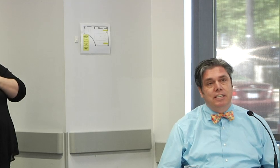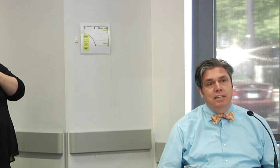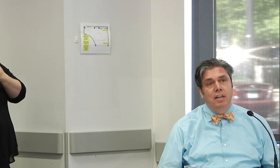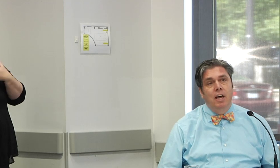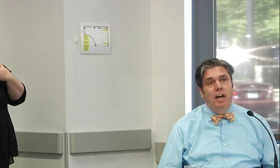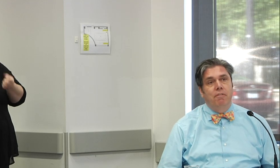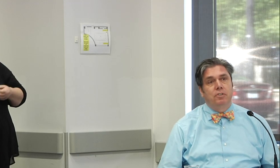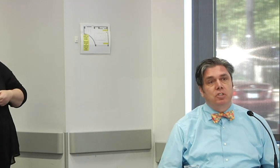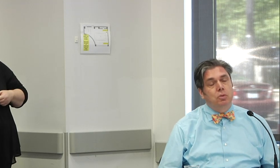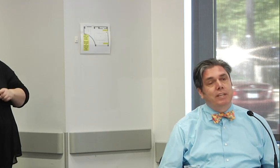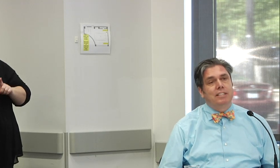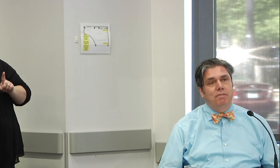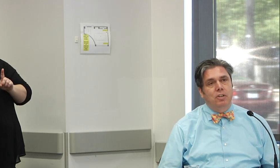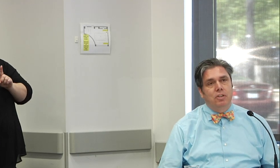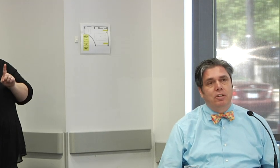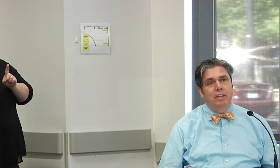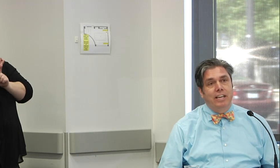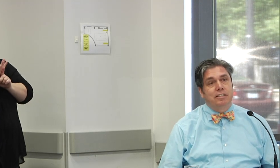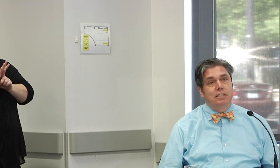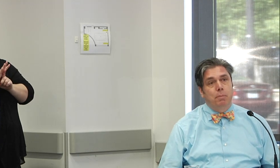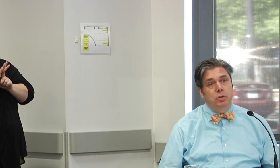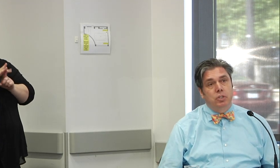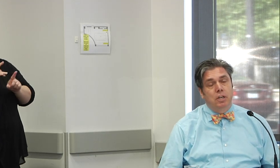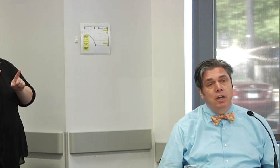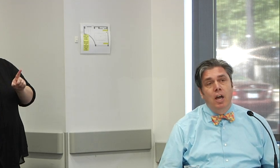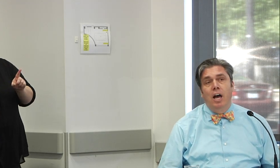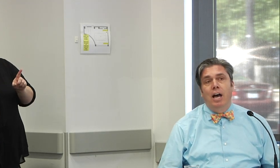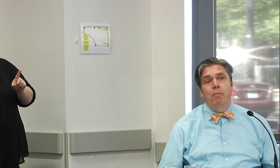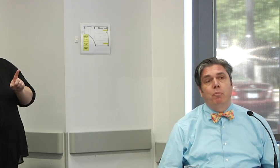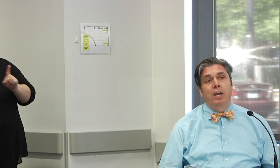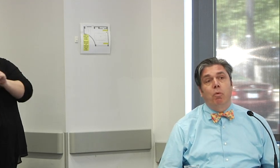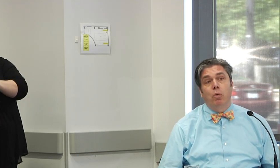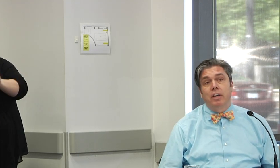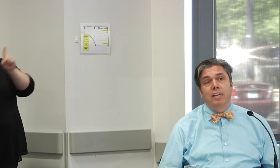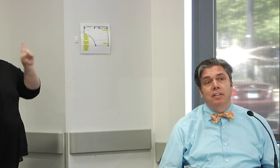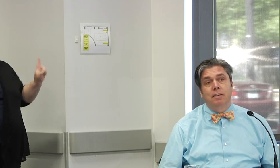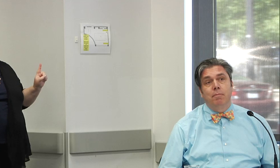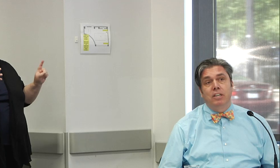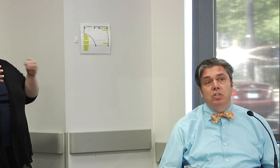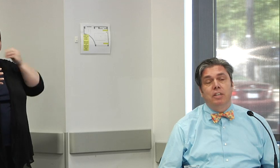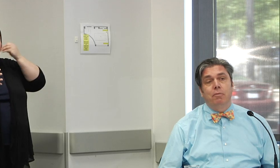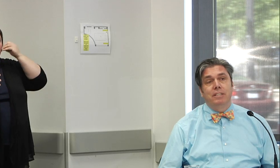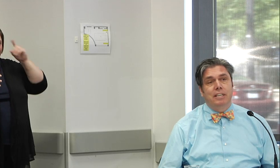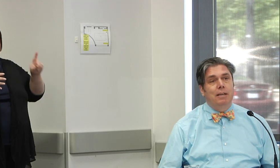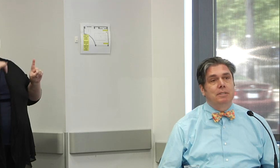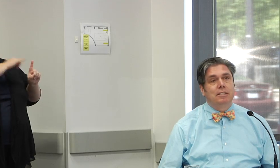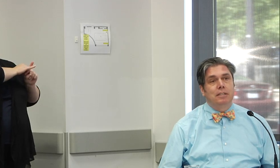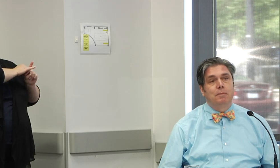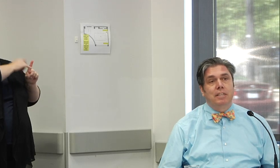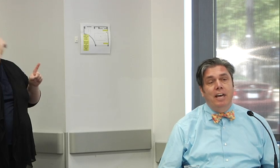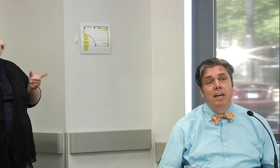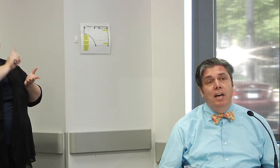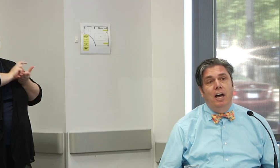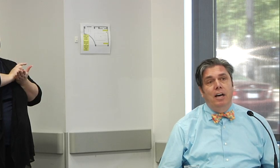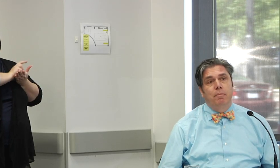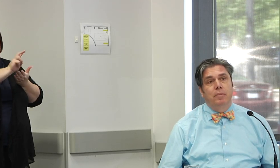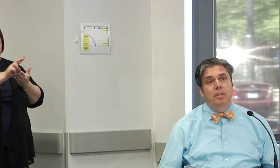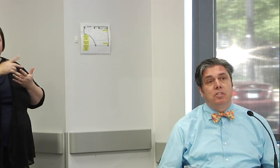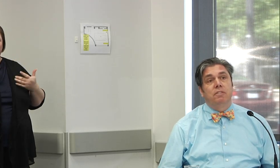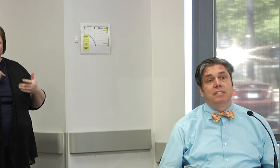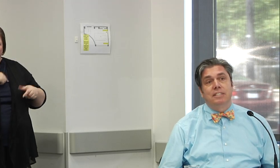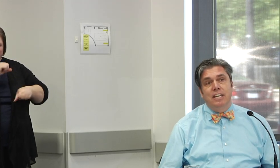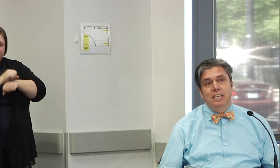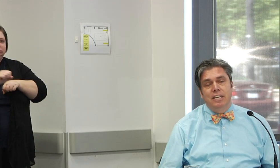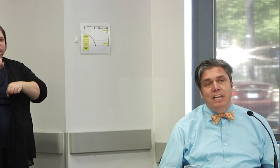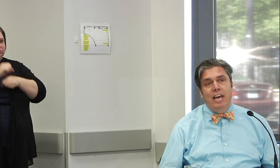quarantine for 2 weeks after their last exposure. We are working to make sure that we set up systems that the